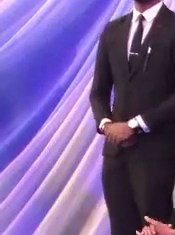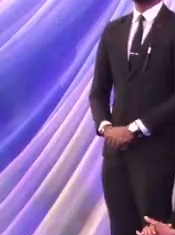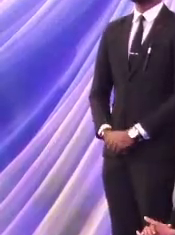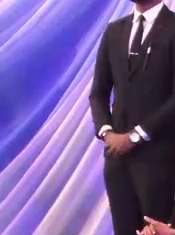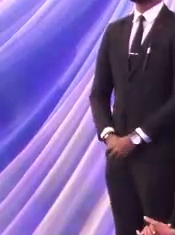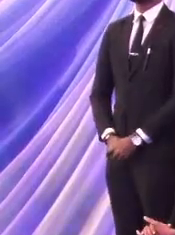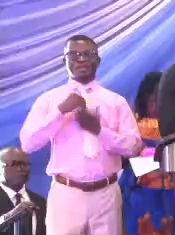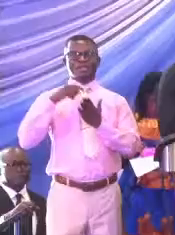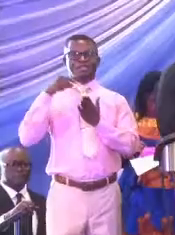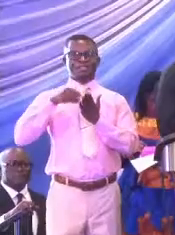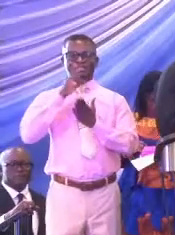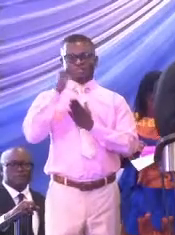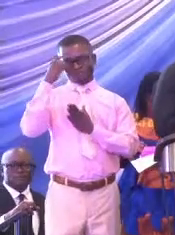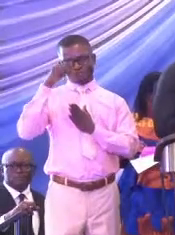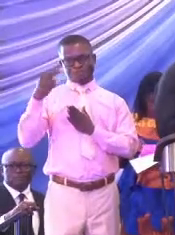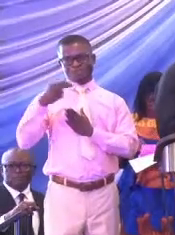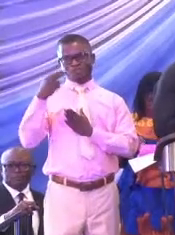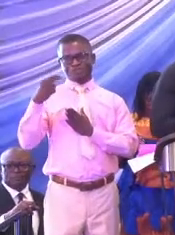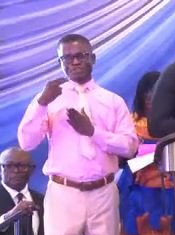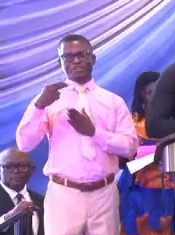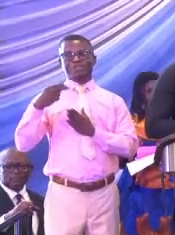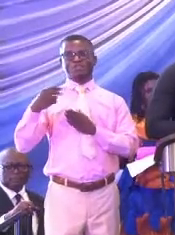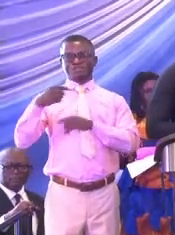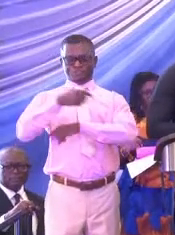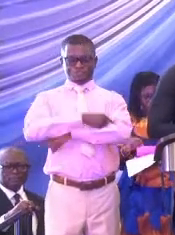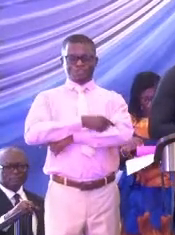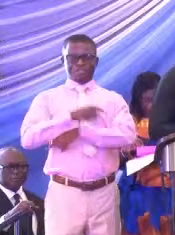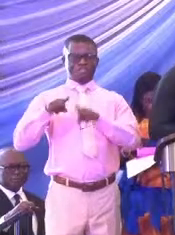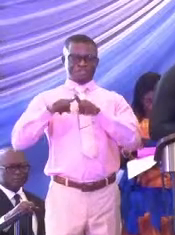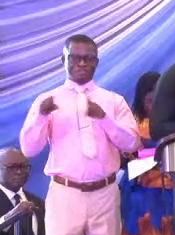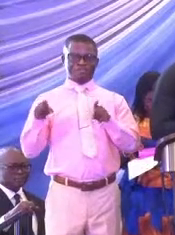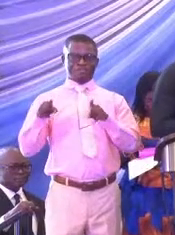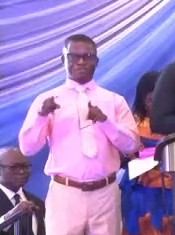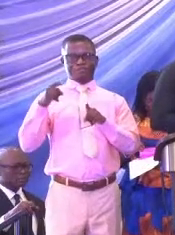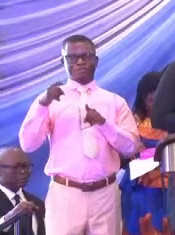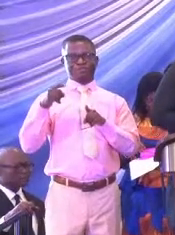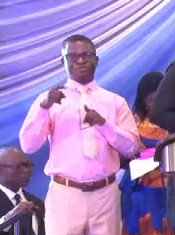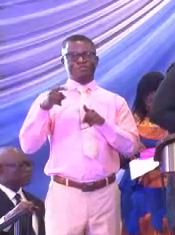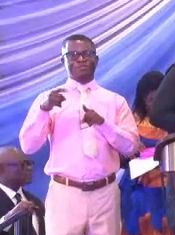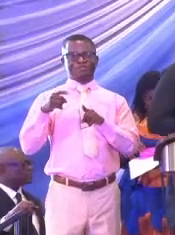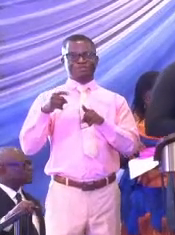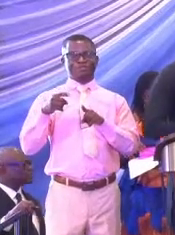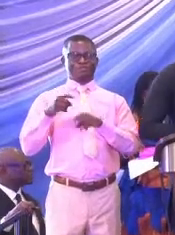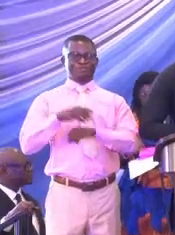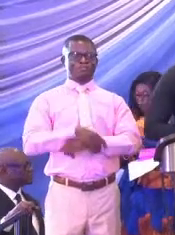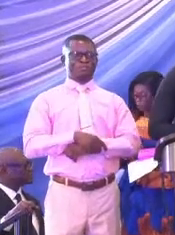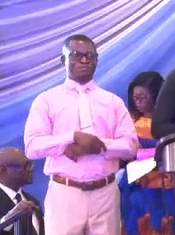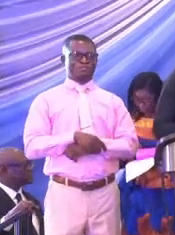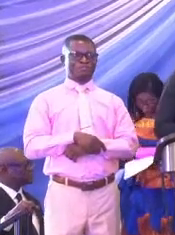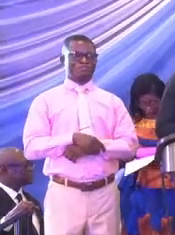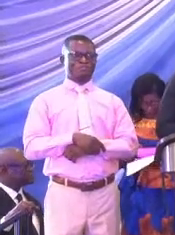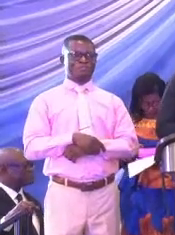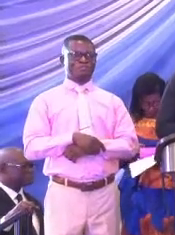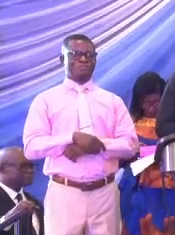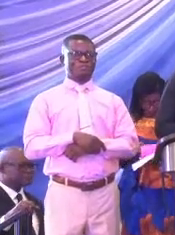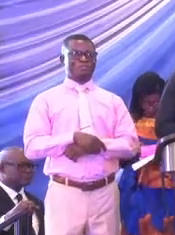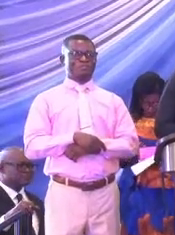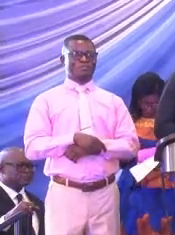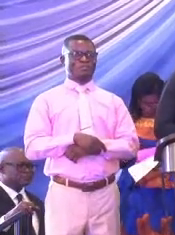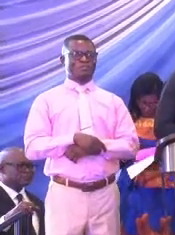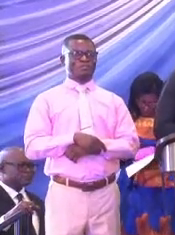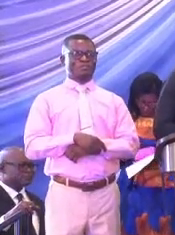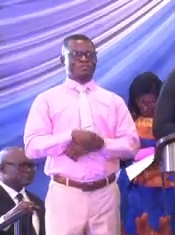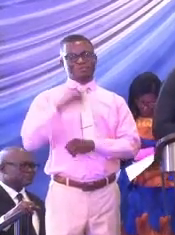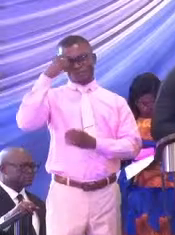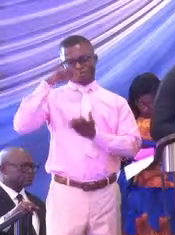And this is for Thursday. Today's scores are different. It was on Thursday. Yeah, then